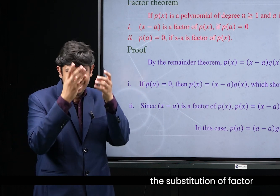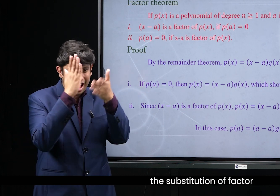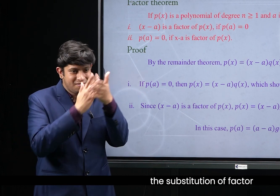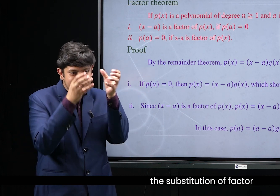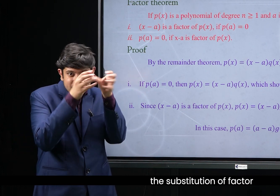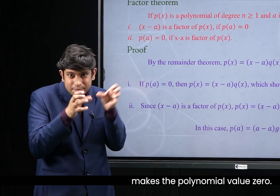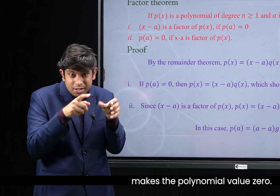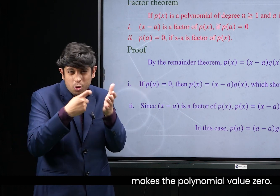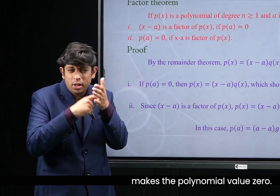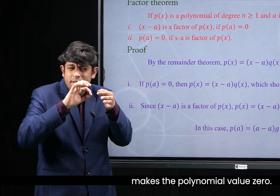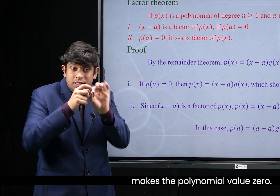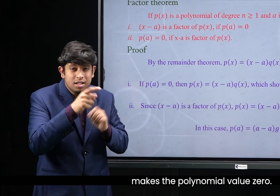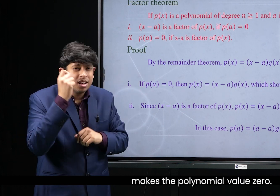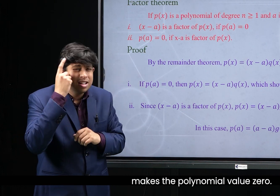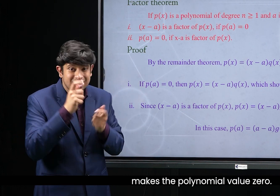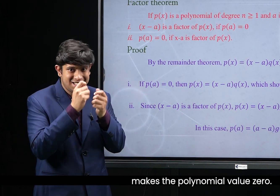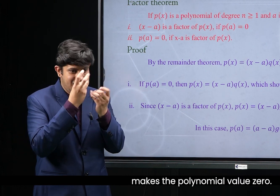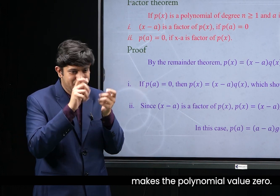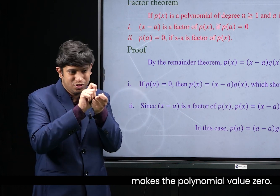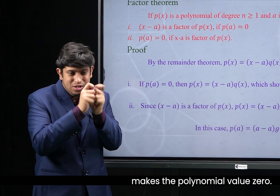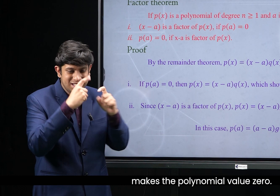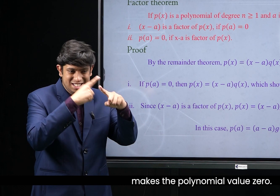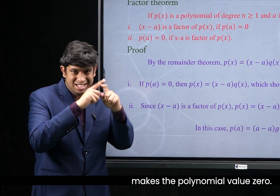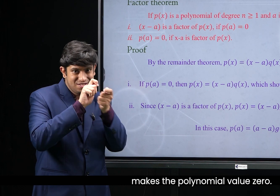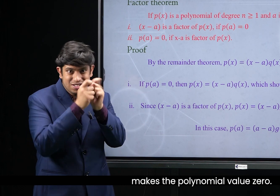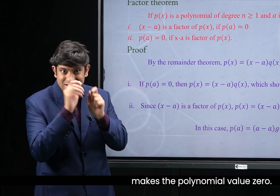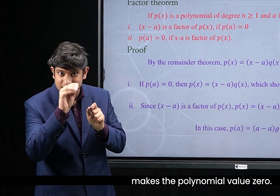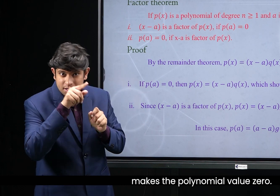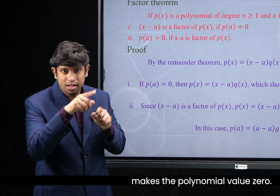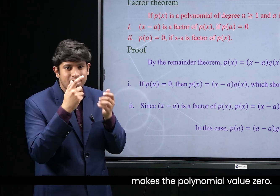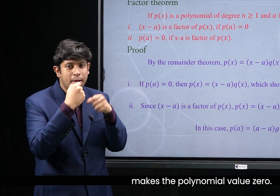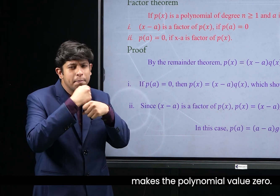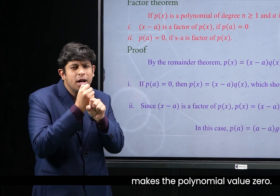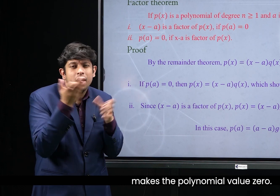factor makes the polynomial value 0.